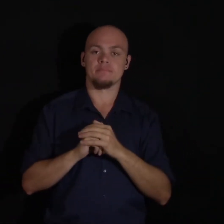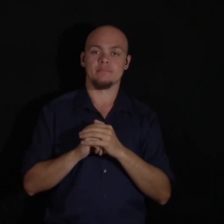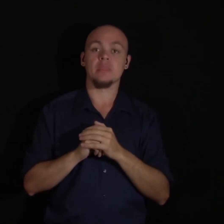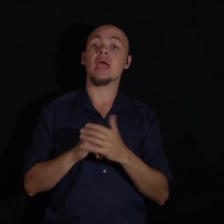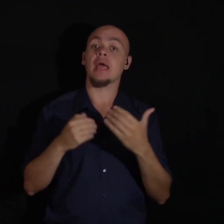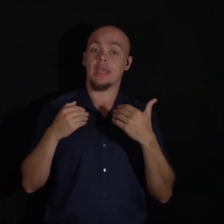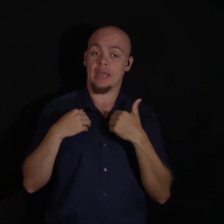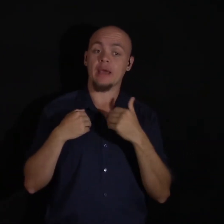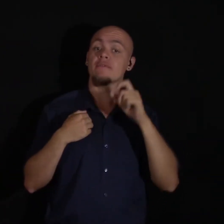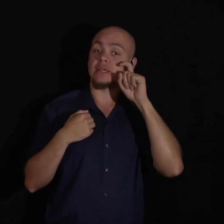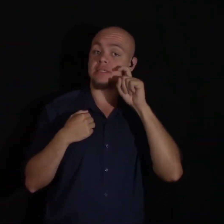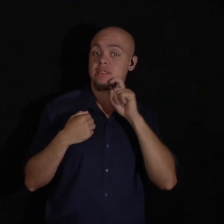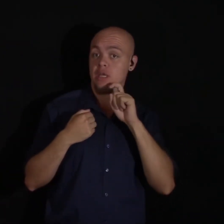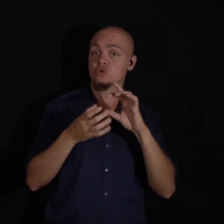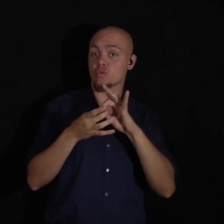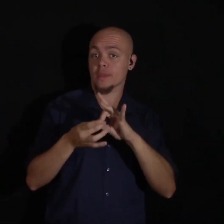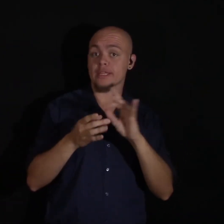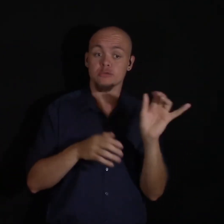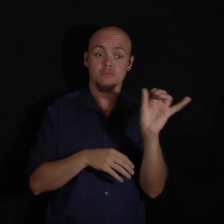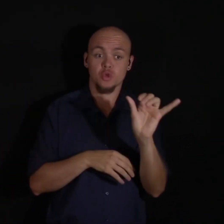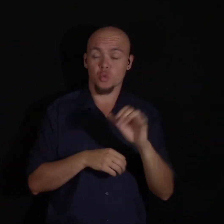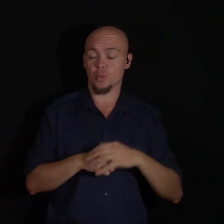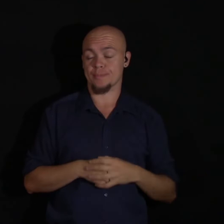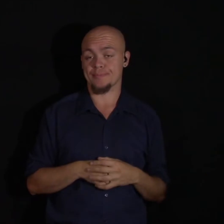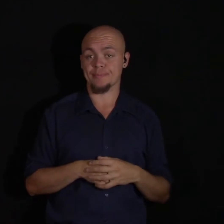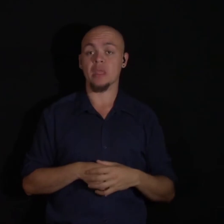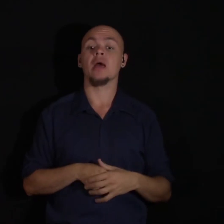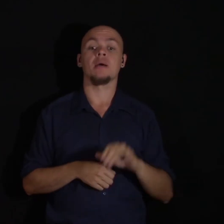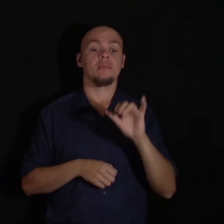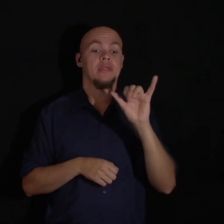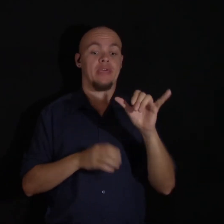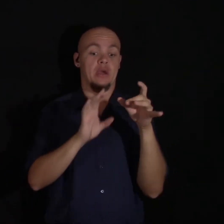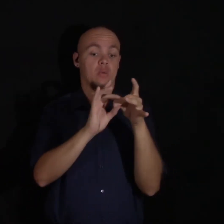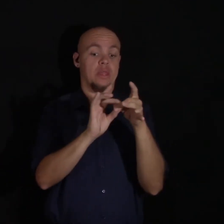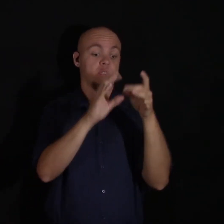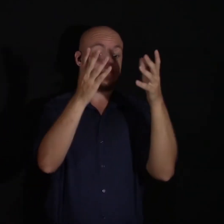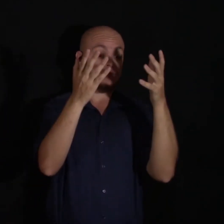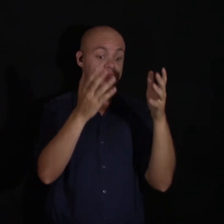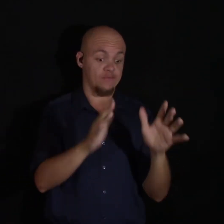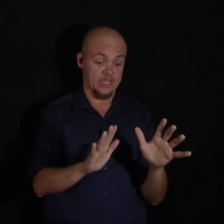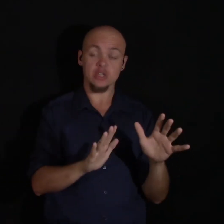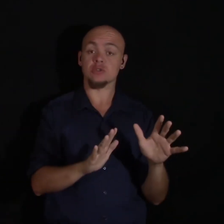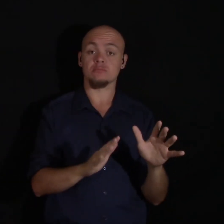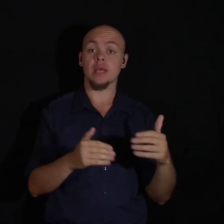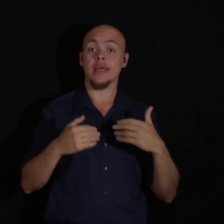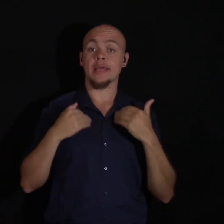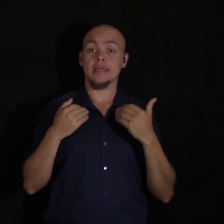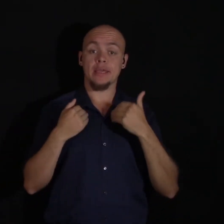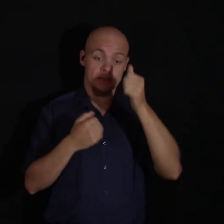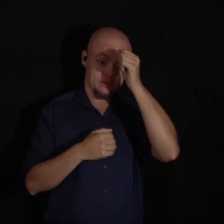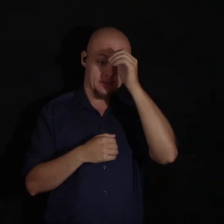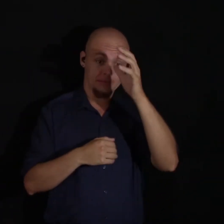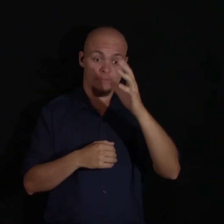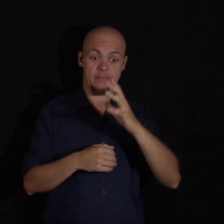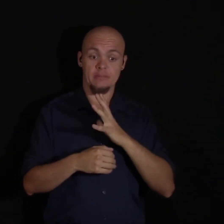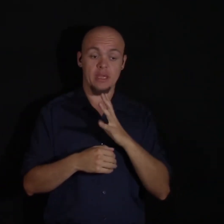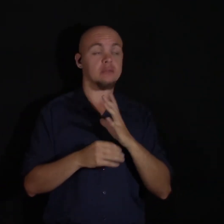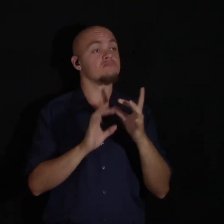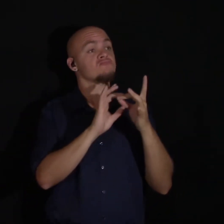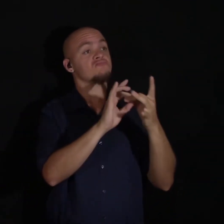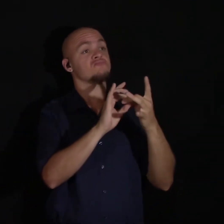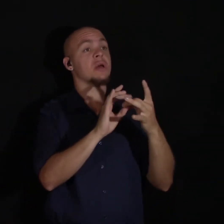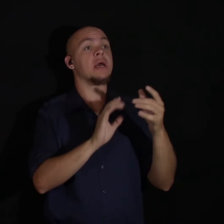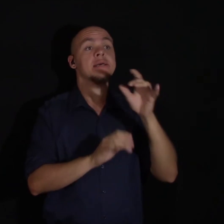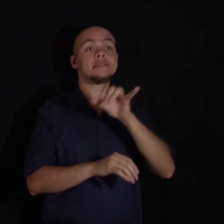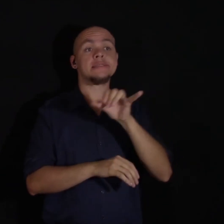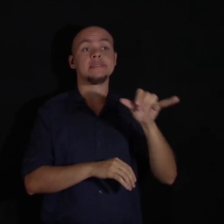sexual relationship. But once completed, those young men ceased to have homosexual contact and went